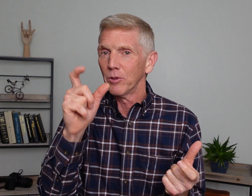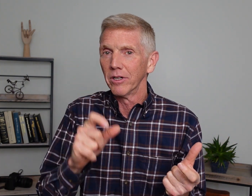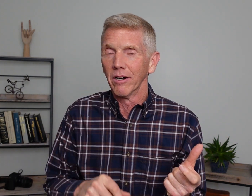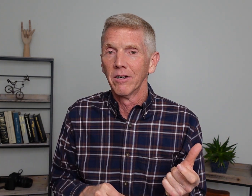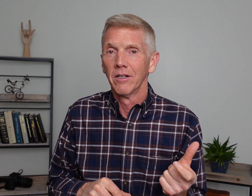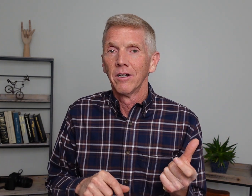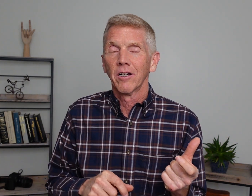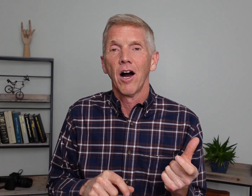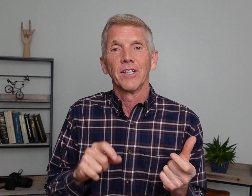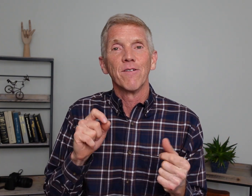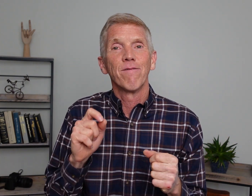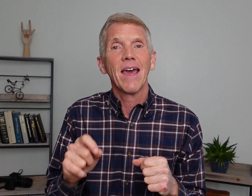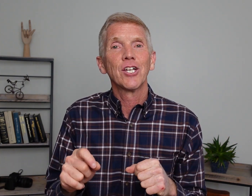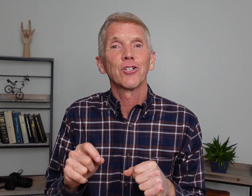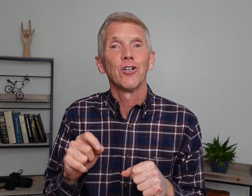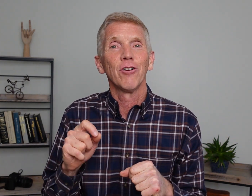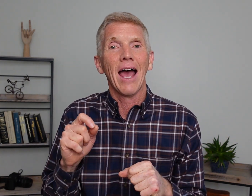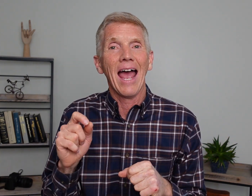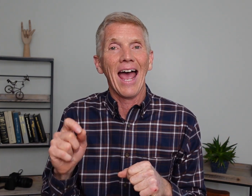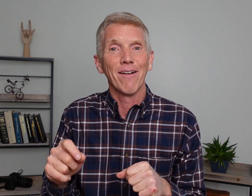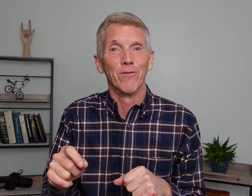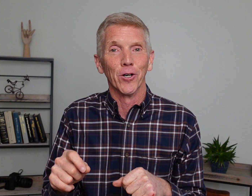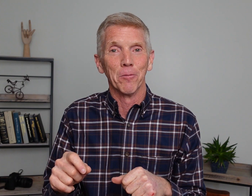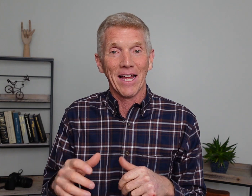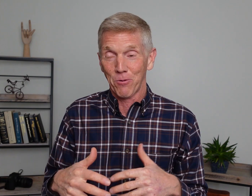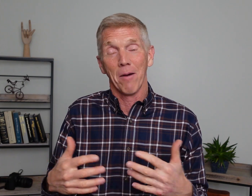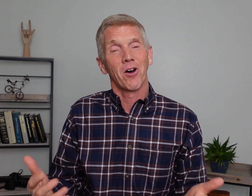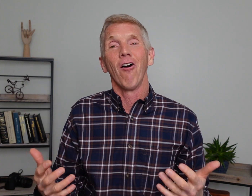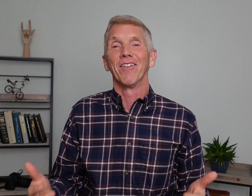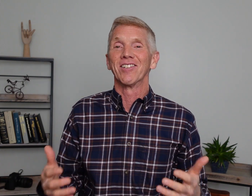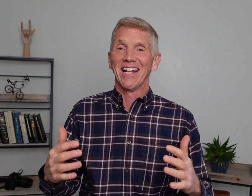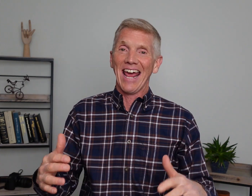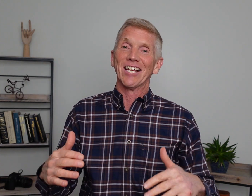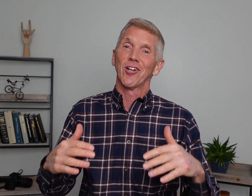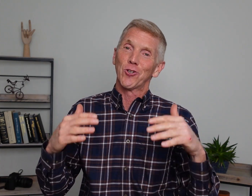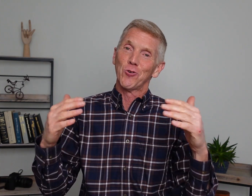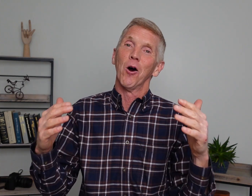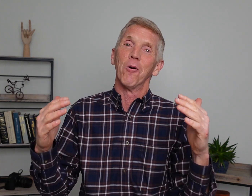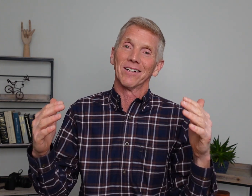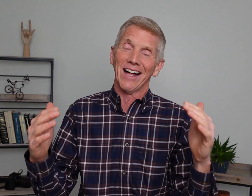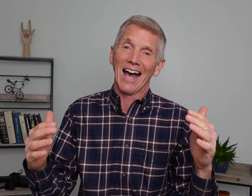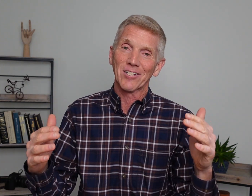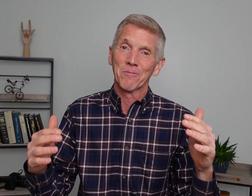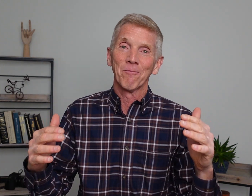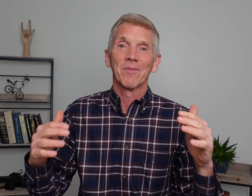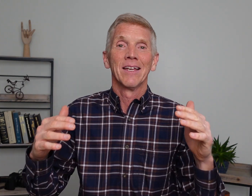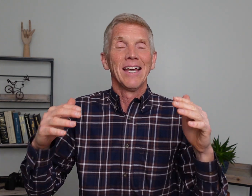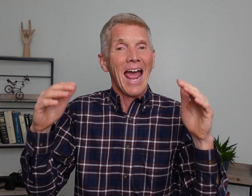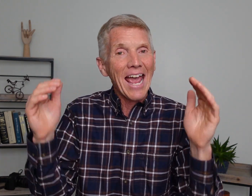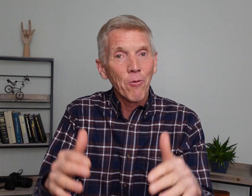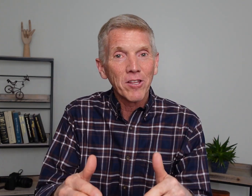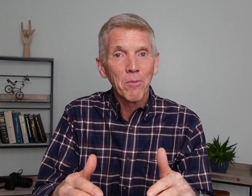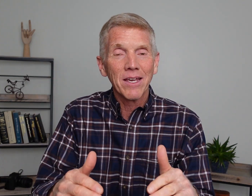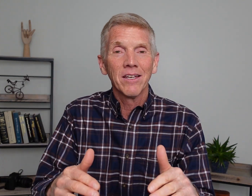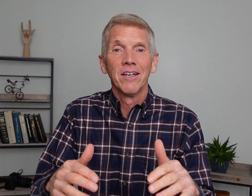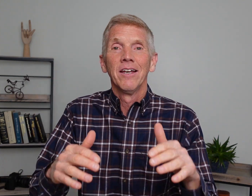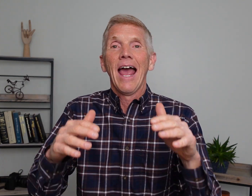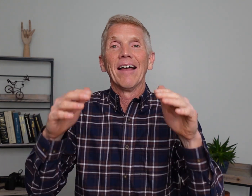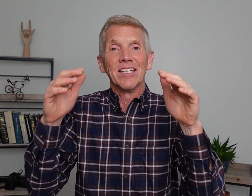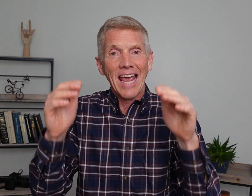here called a facial adverb. That's why I'm calling this an ASL 201 class. Hang with me. At the end